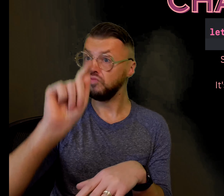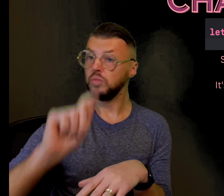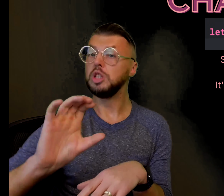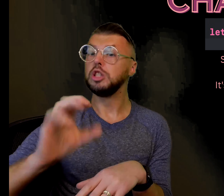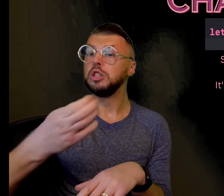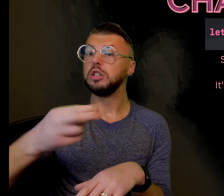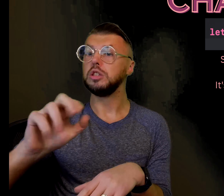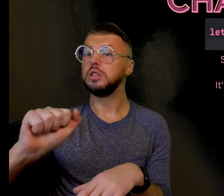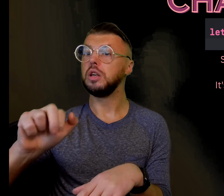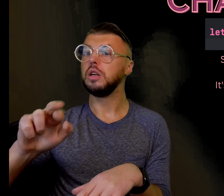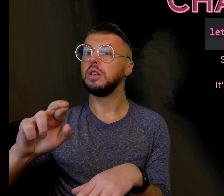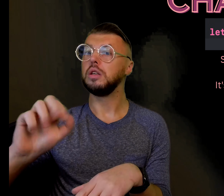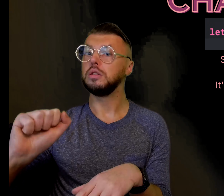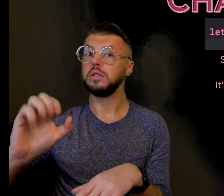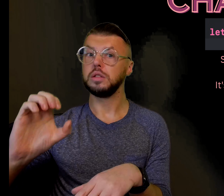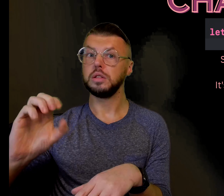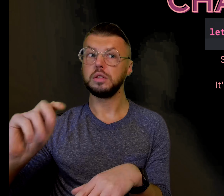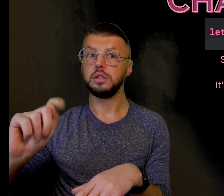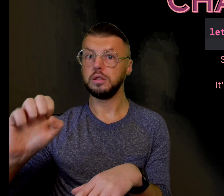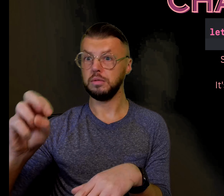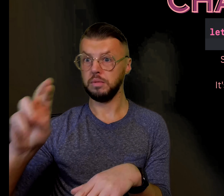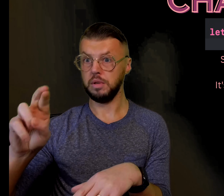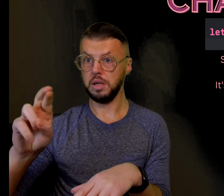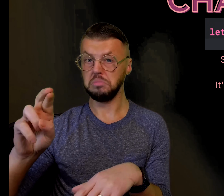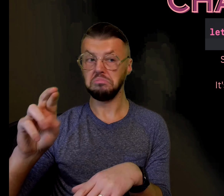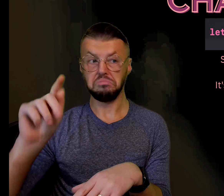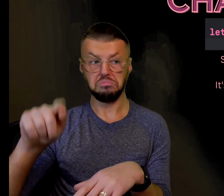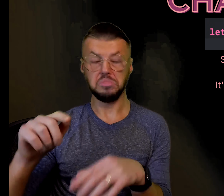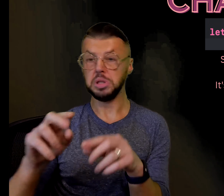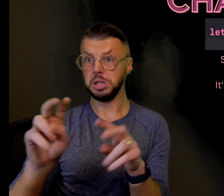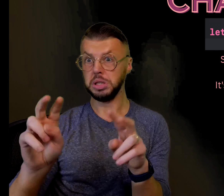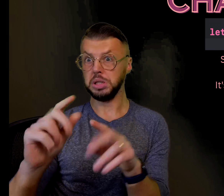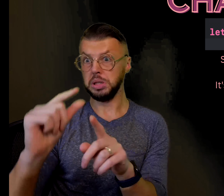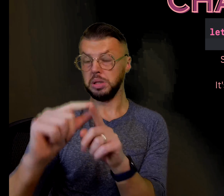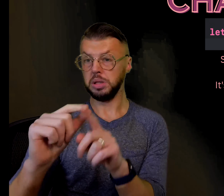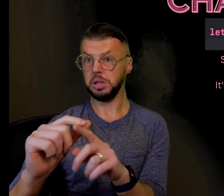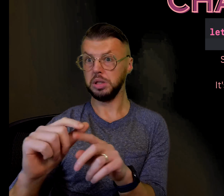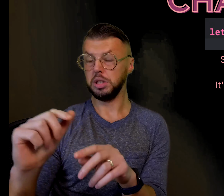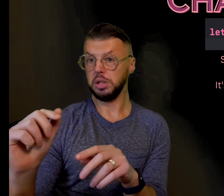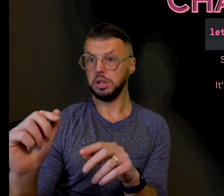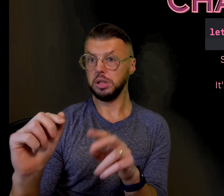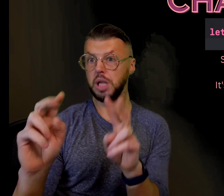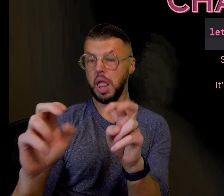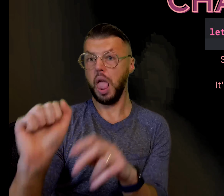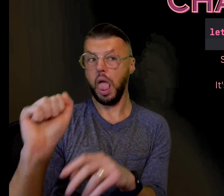For example, a letter, we annotate it as a character,